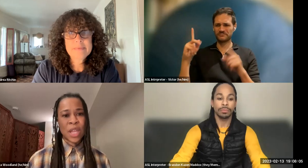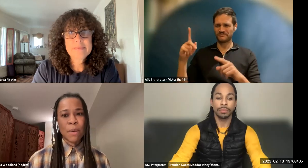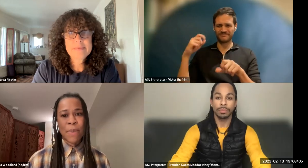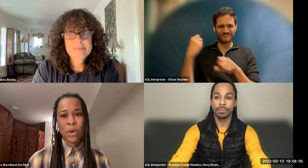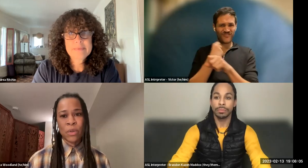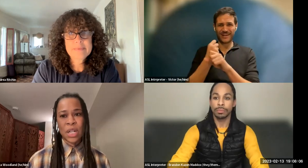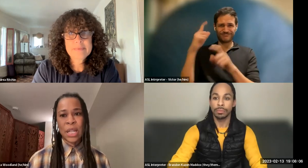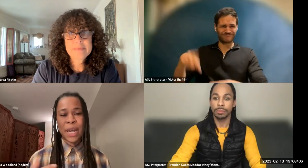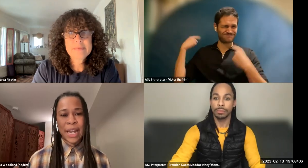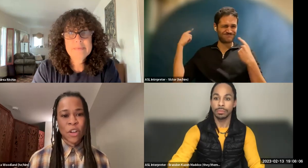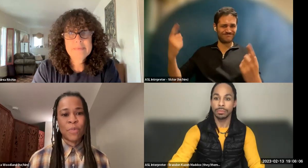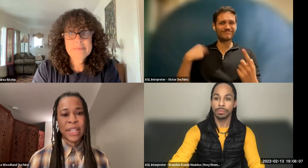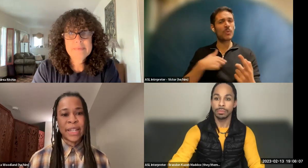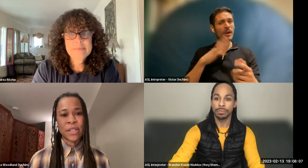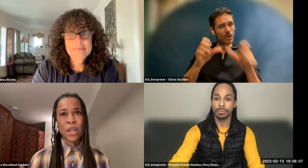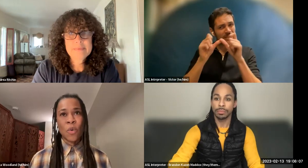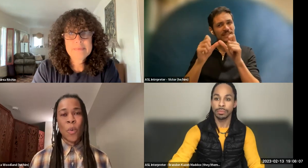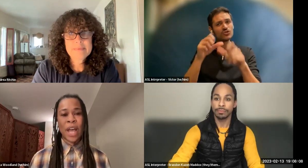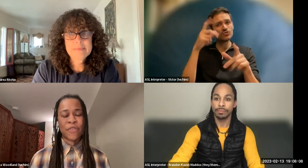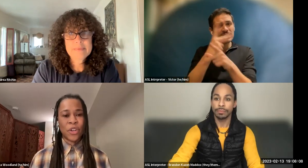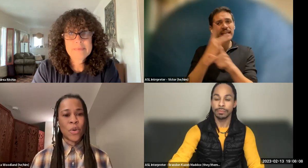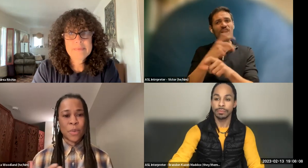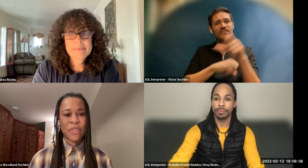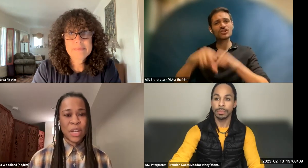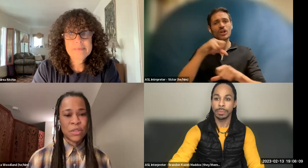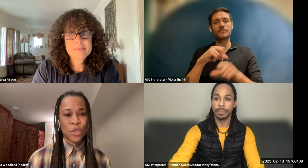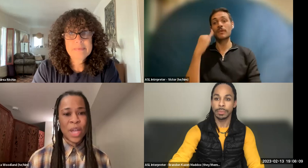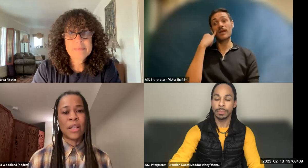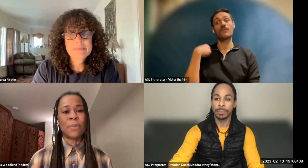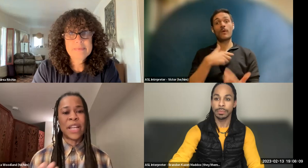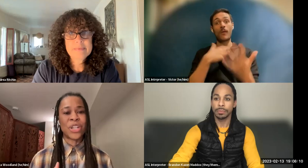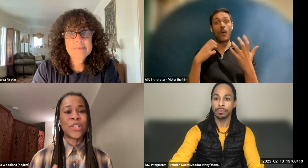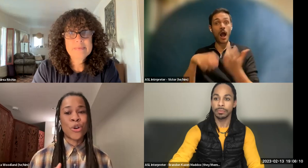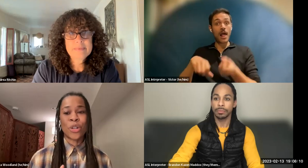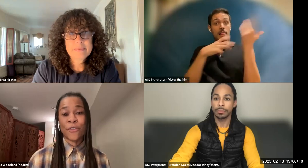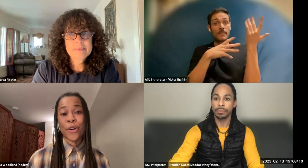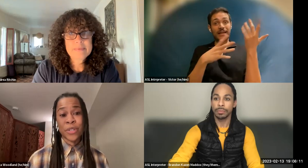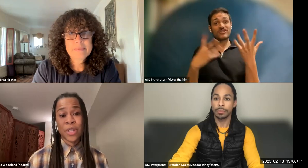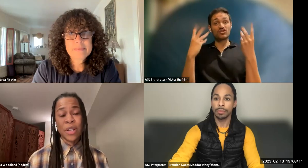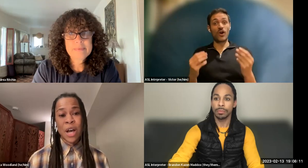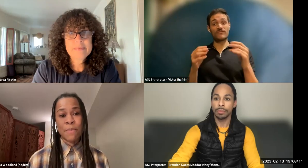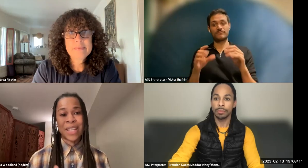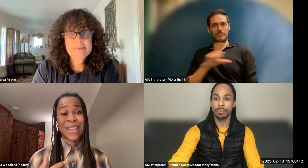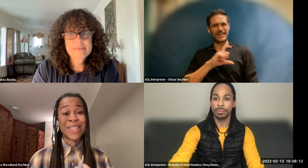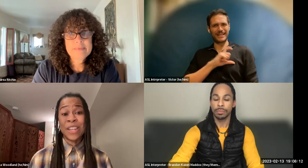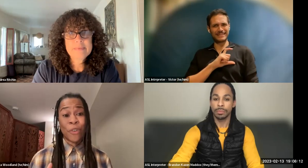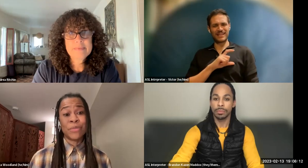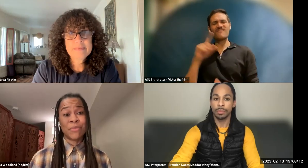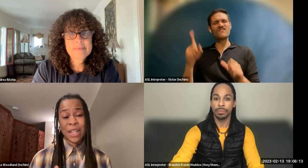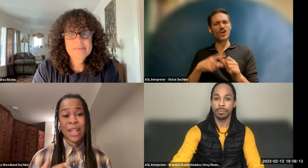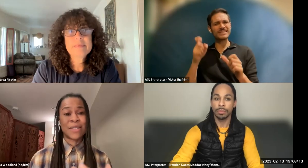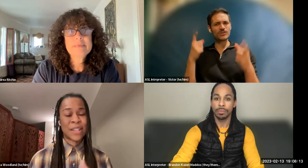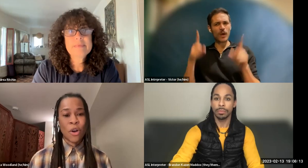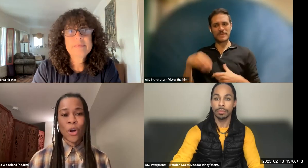so as we think about eliminating soft police, what we have to know is that we have to do that elimination internally first, because that's the